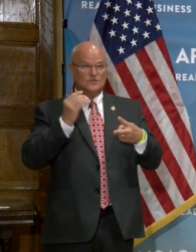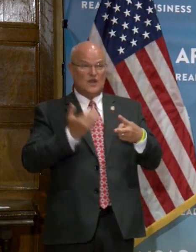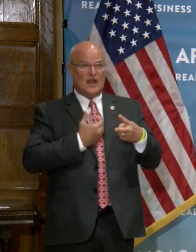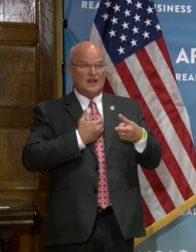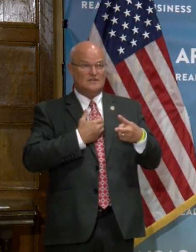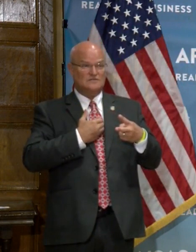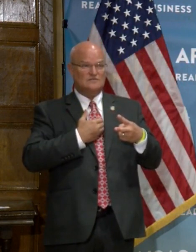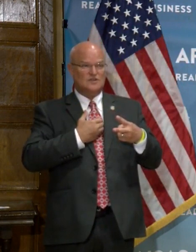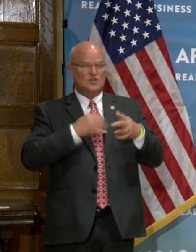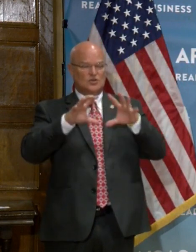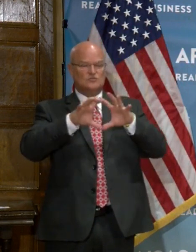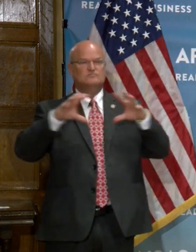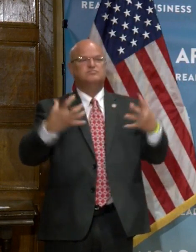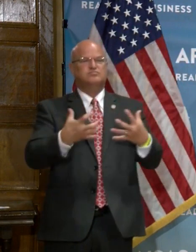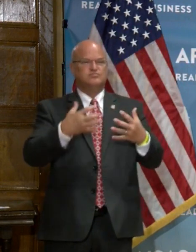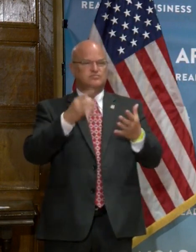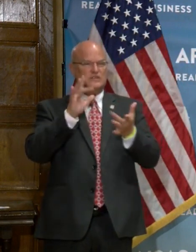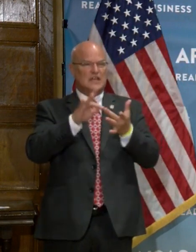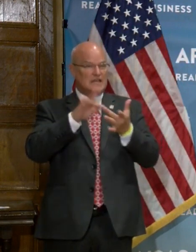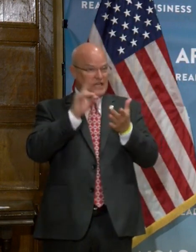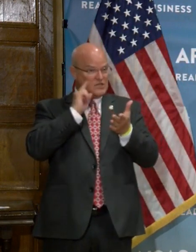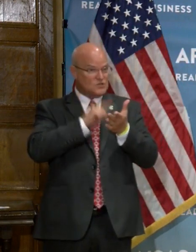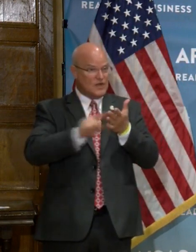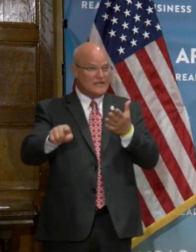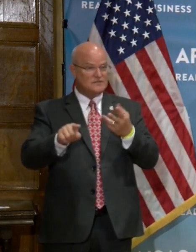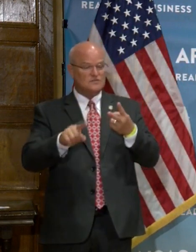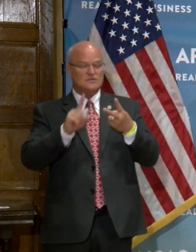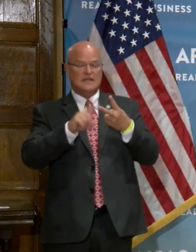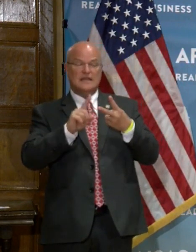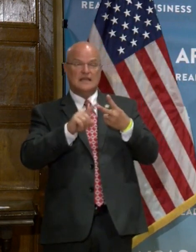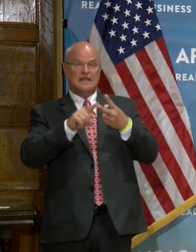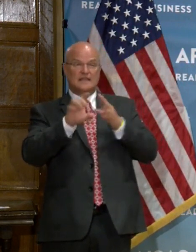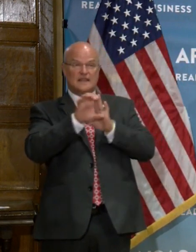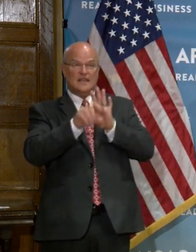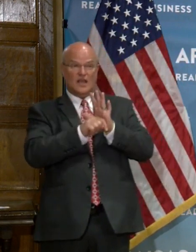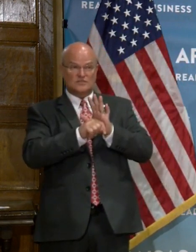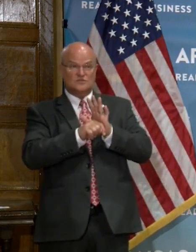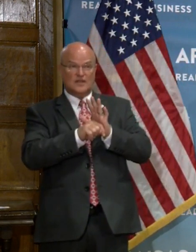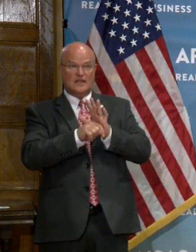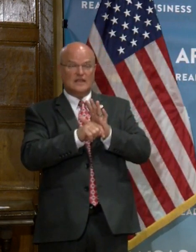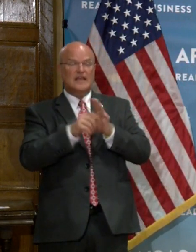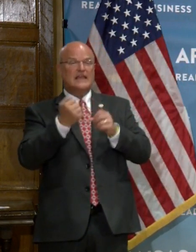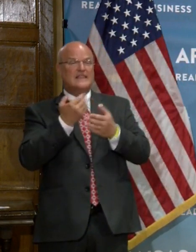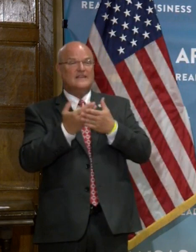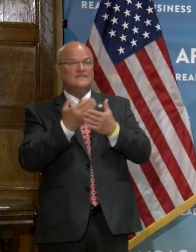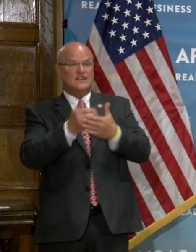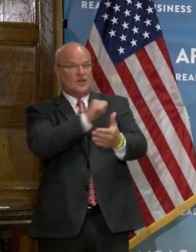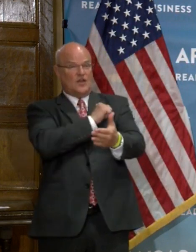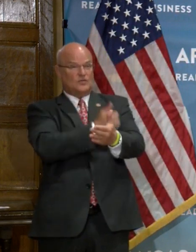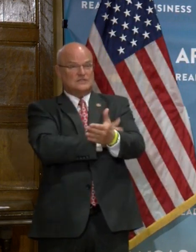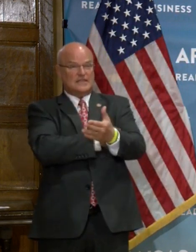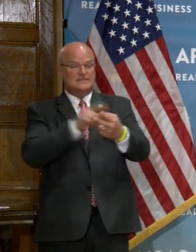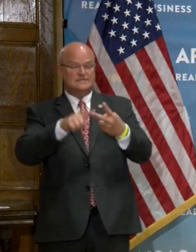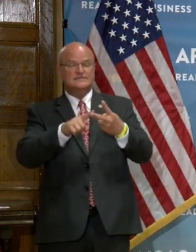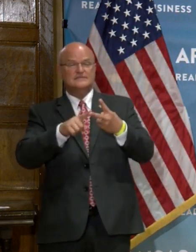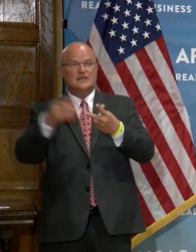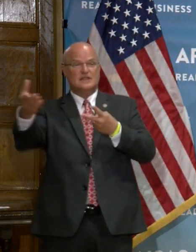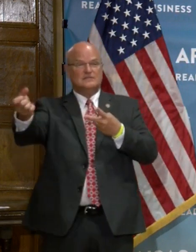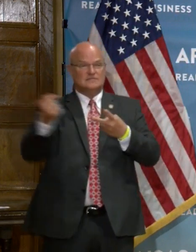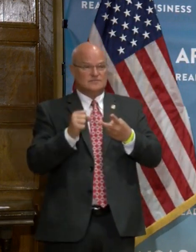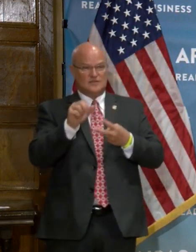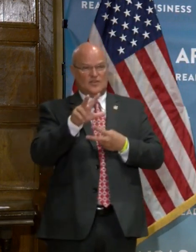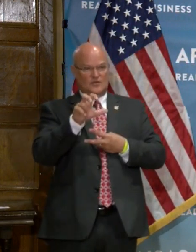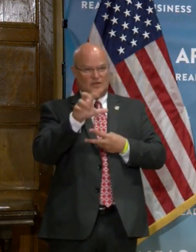to our army of contact tracers, and then when the other one, assuming we're able to get the funding and authorization, that will bring on